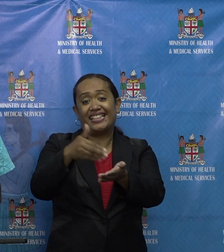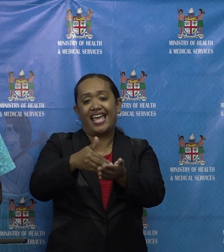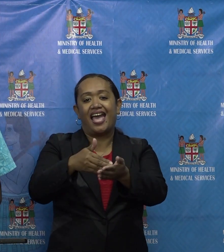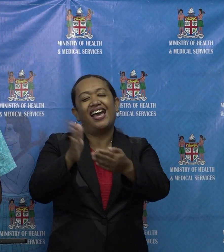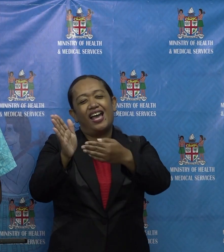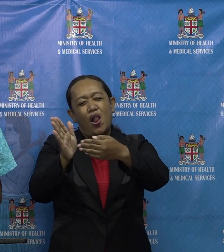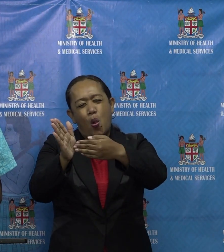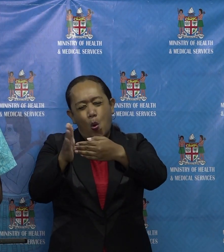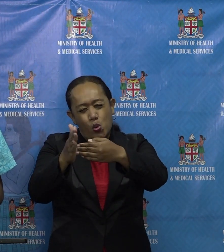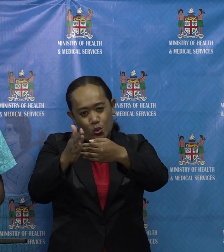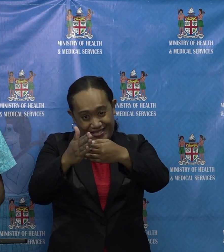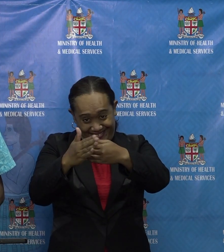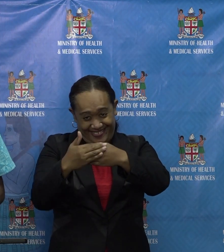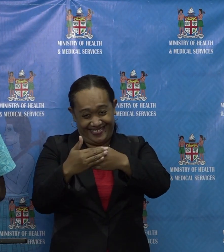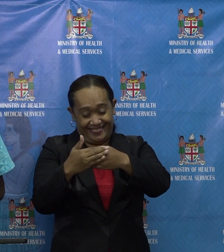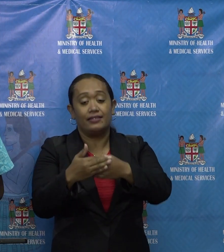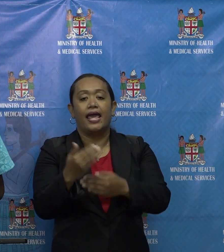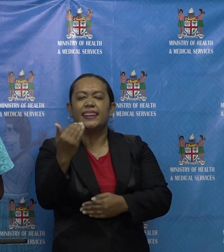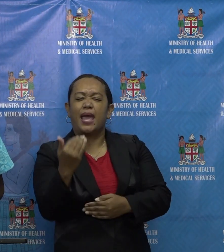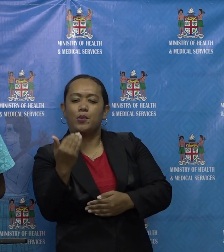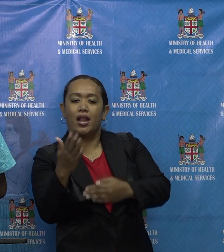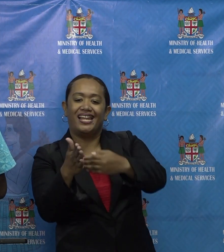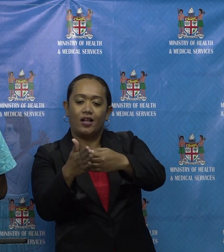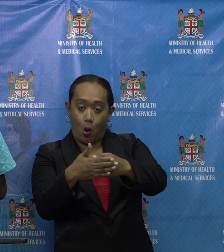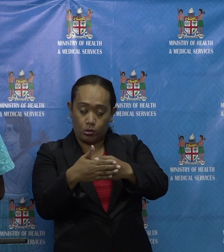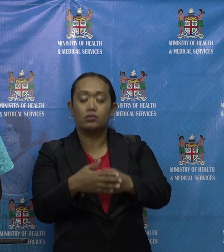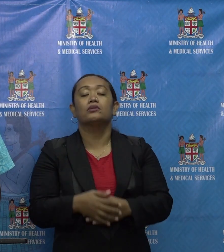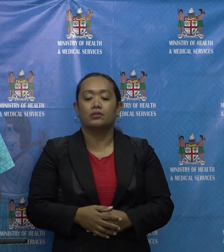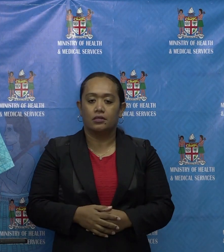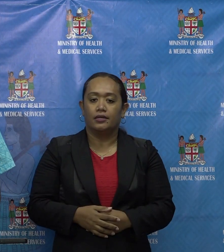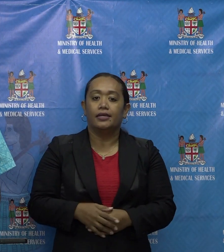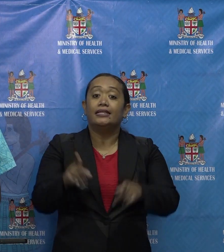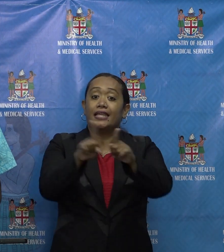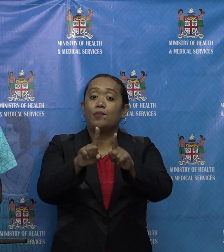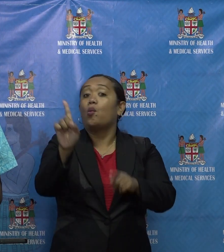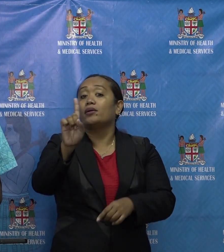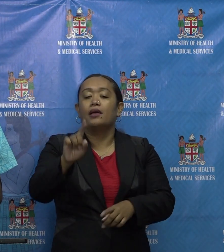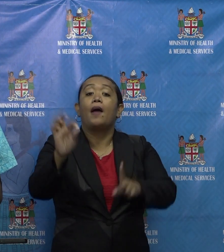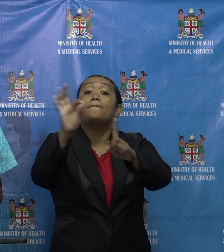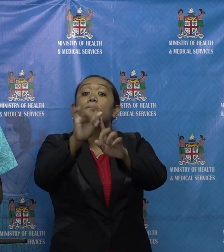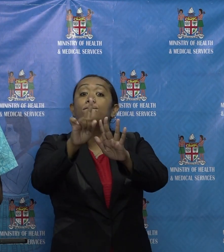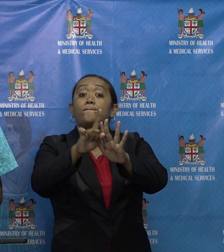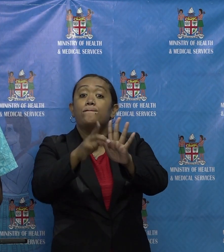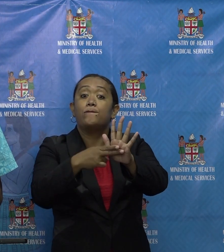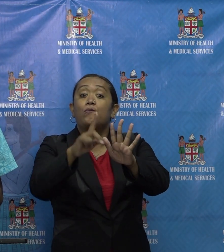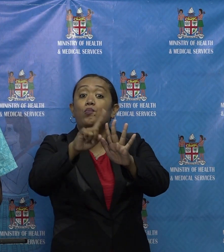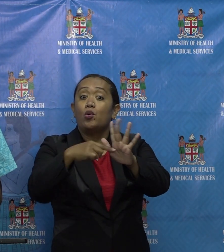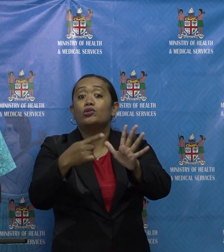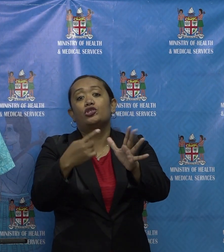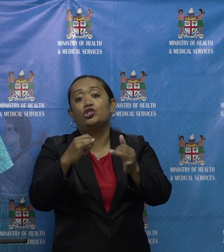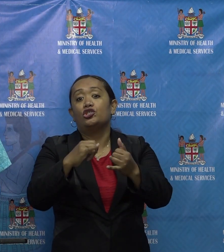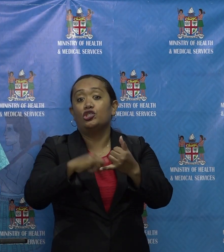for decontamination. Punja's Health Center and VCC Health Center remain